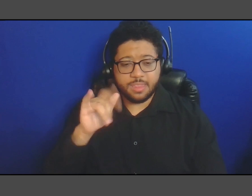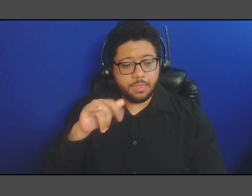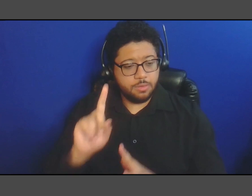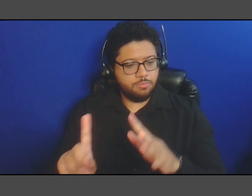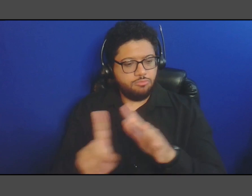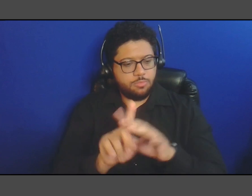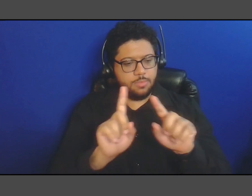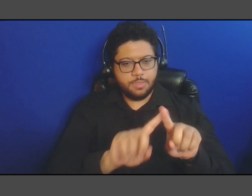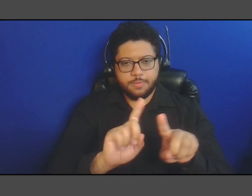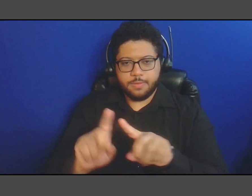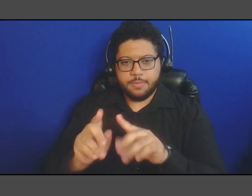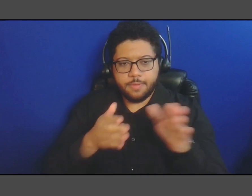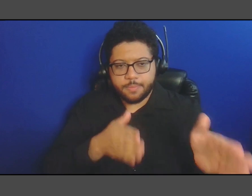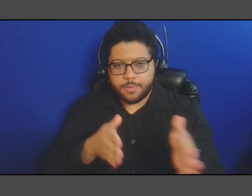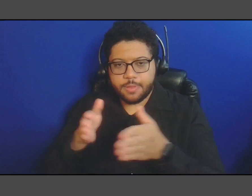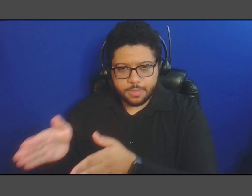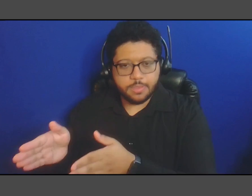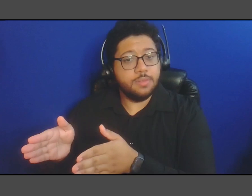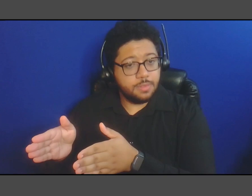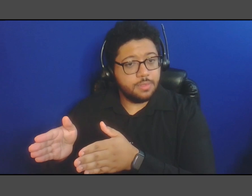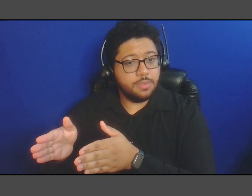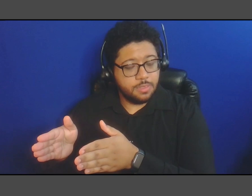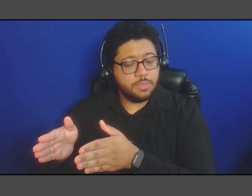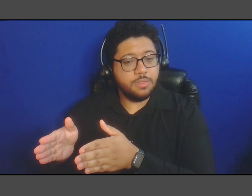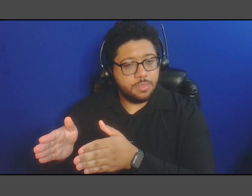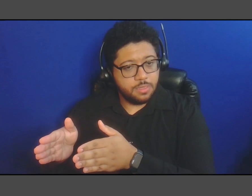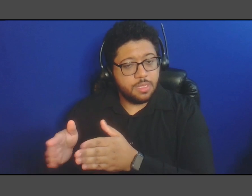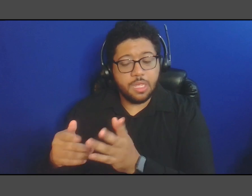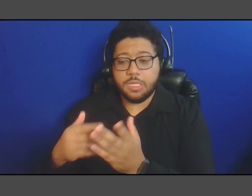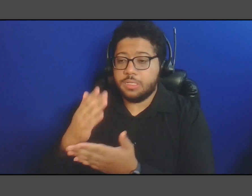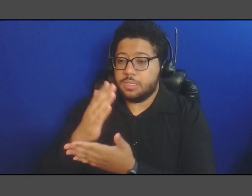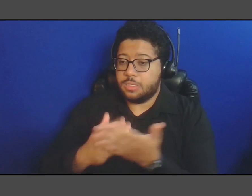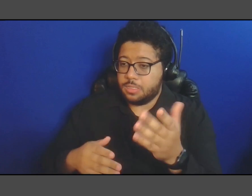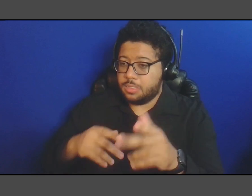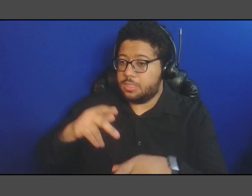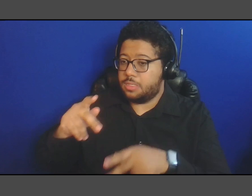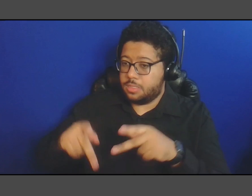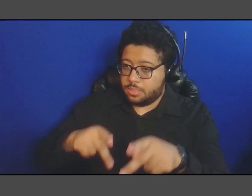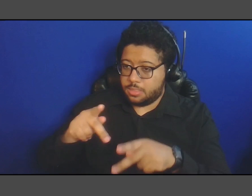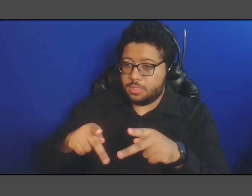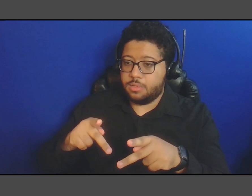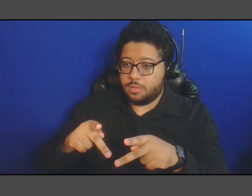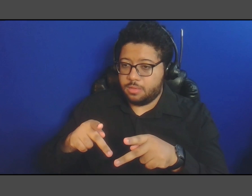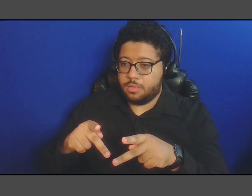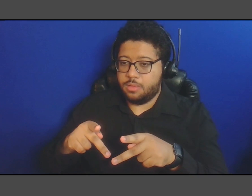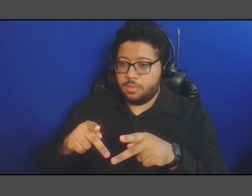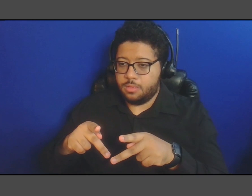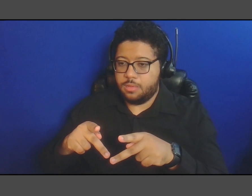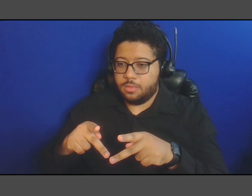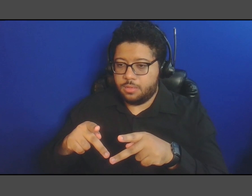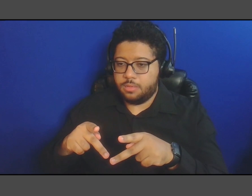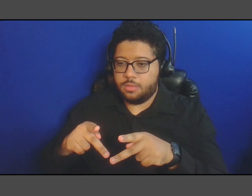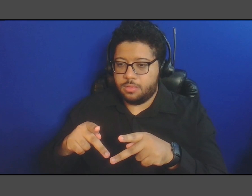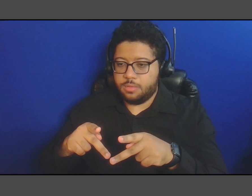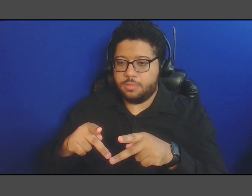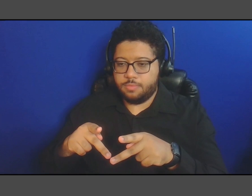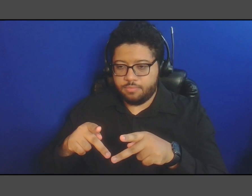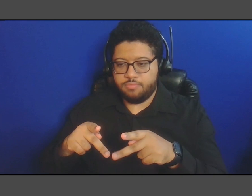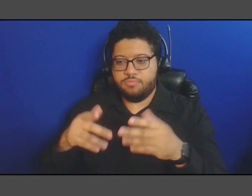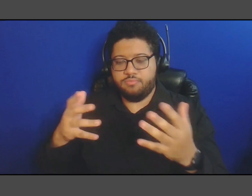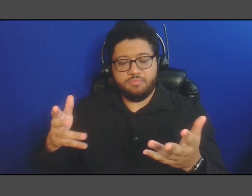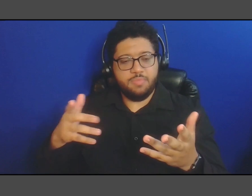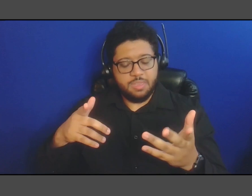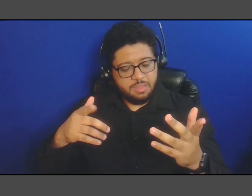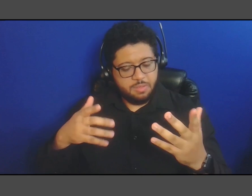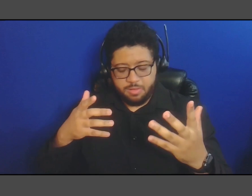for some people, they lived it for many decades after they came home, just